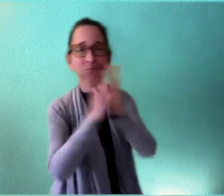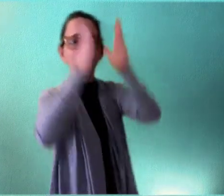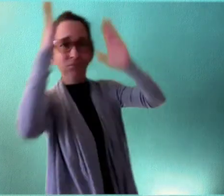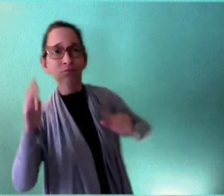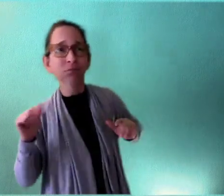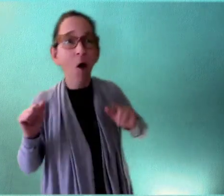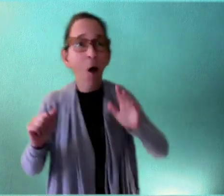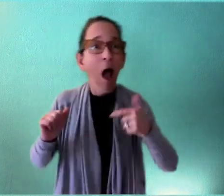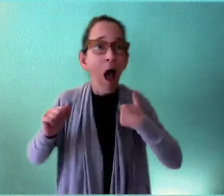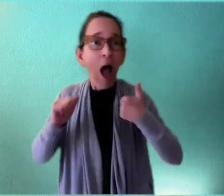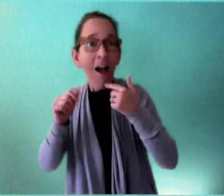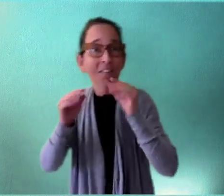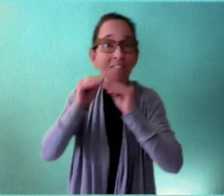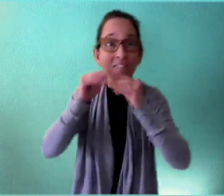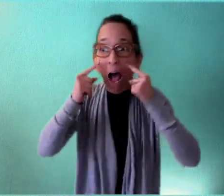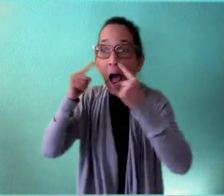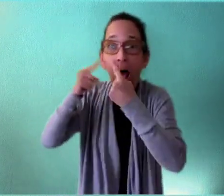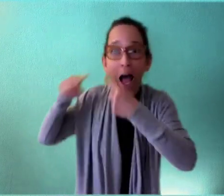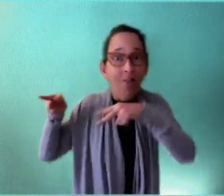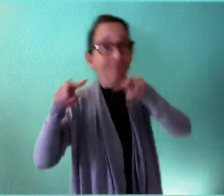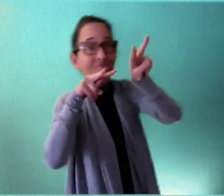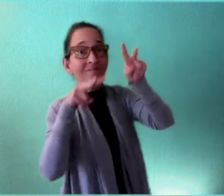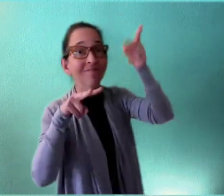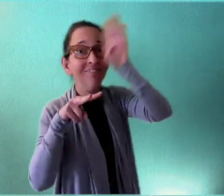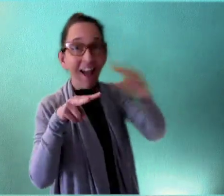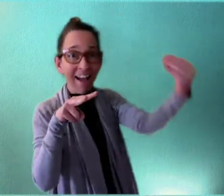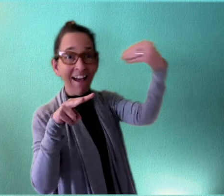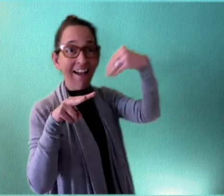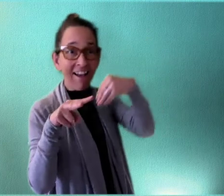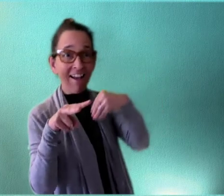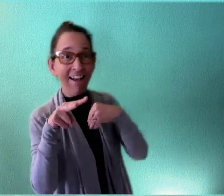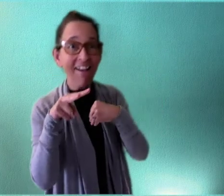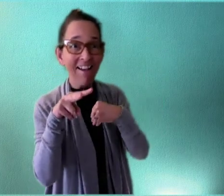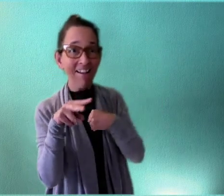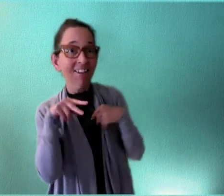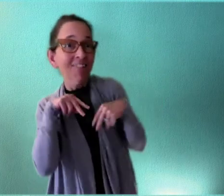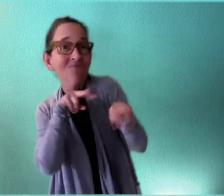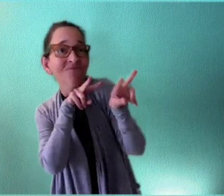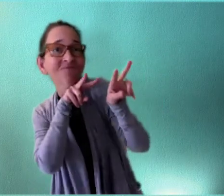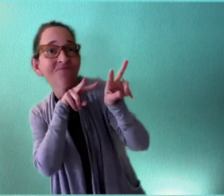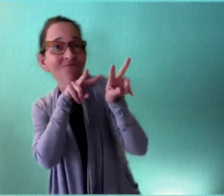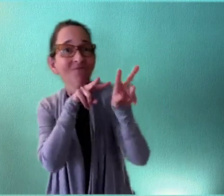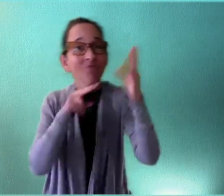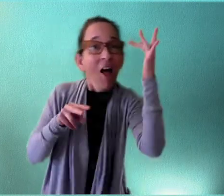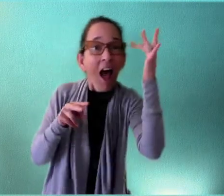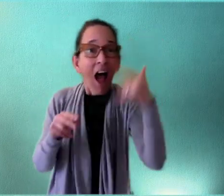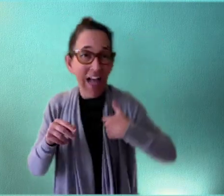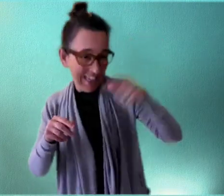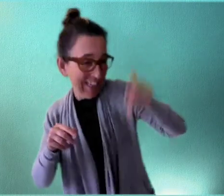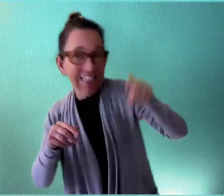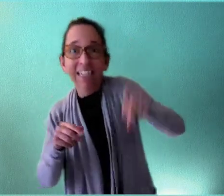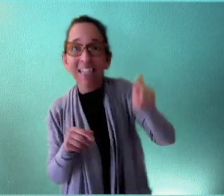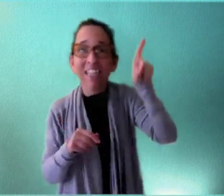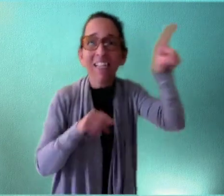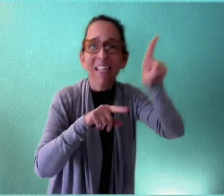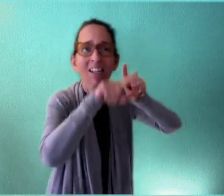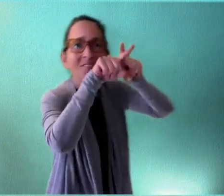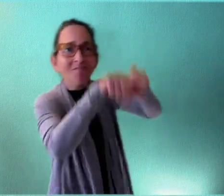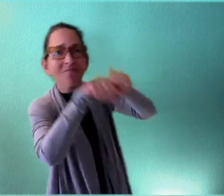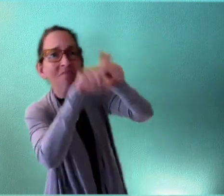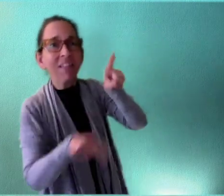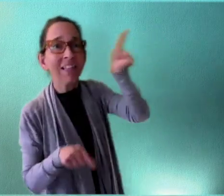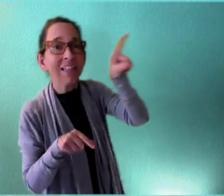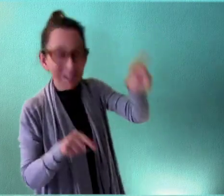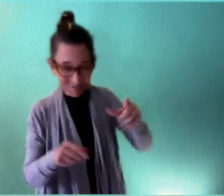I fix my eyes upon the God who gives, cause all I need is what I have